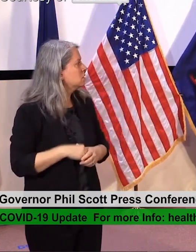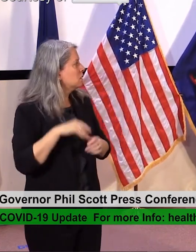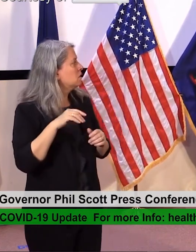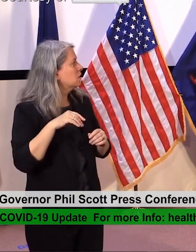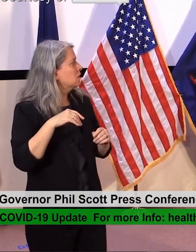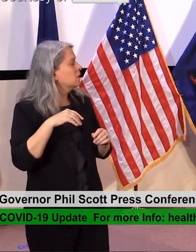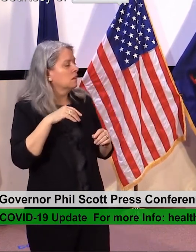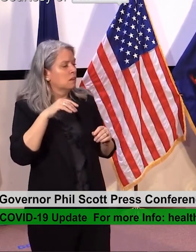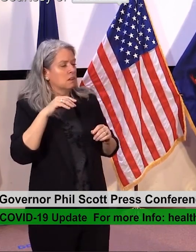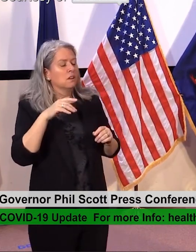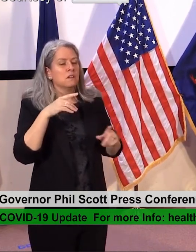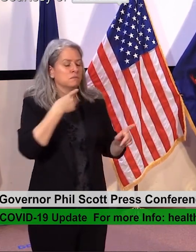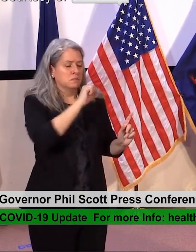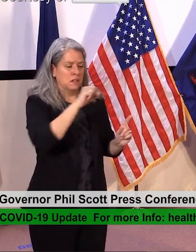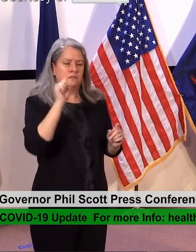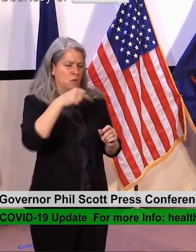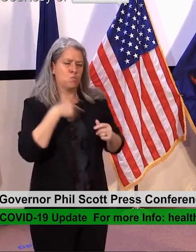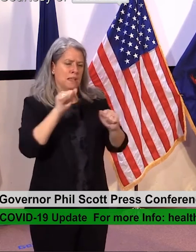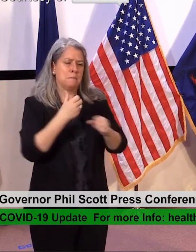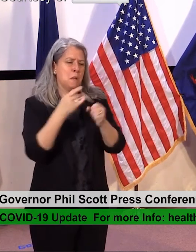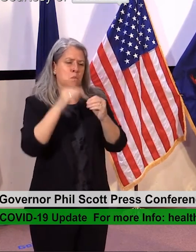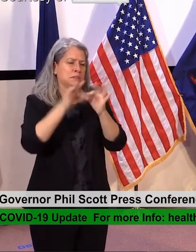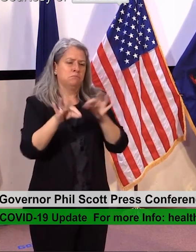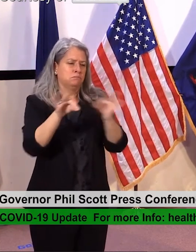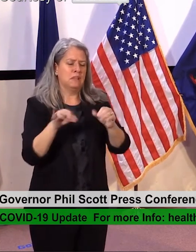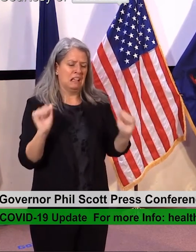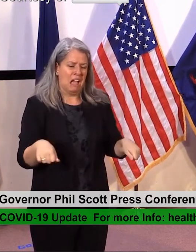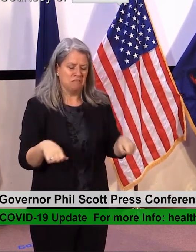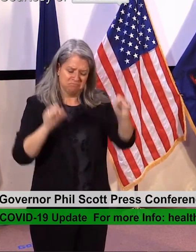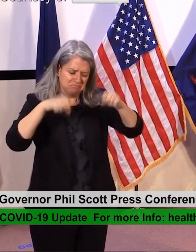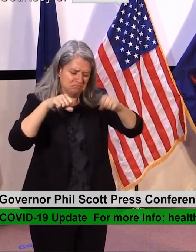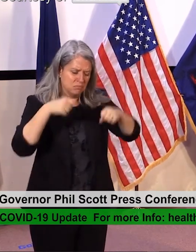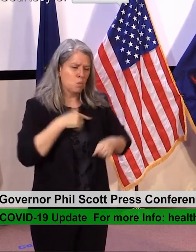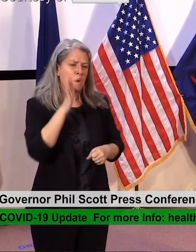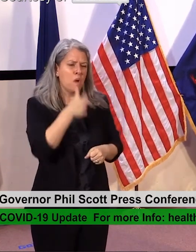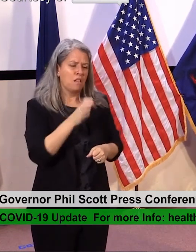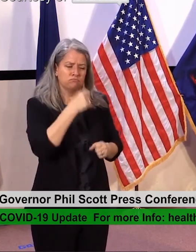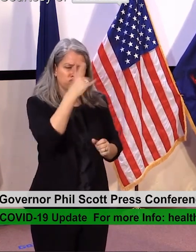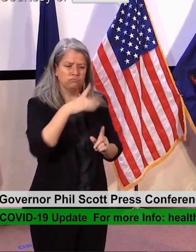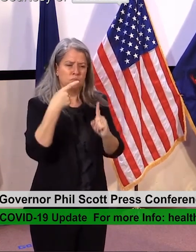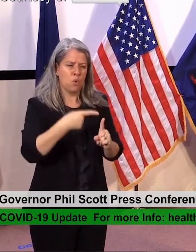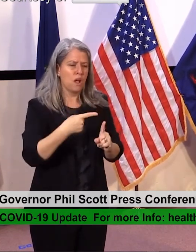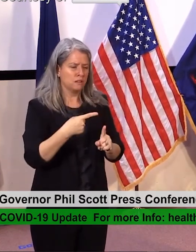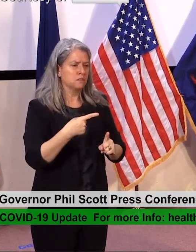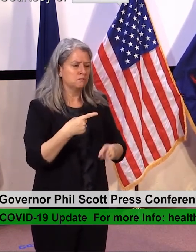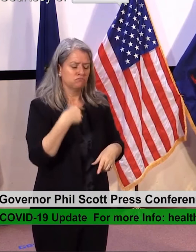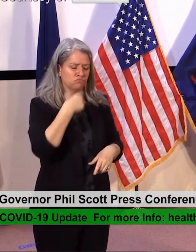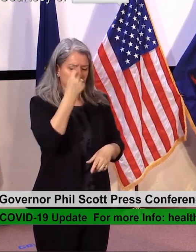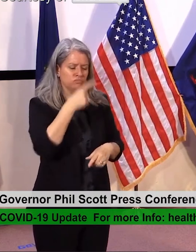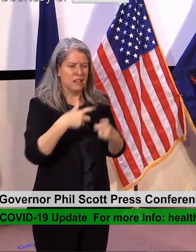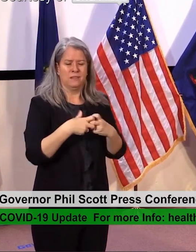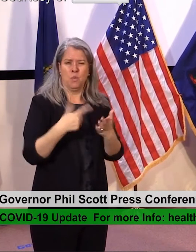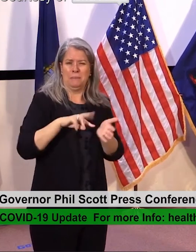just take this I think, yeah, I think we can simplify this and we'll do that. I understand. Thank I understand you. The